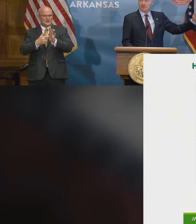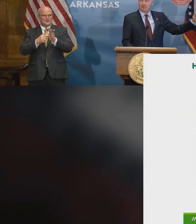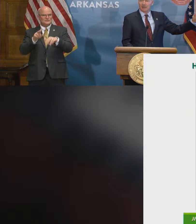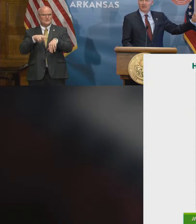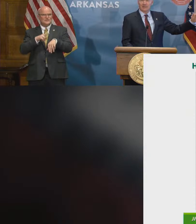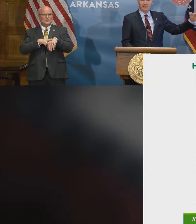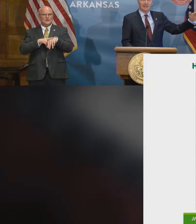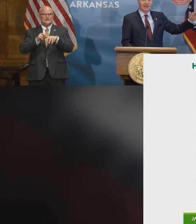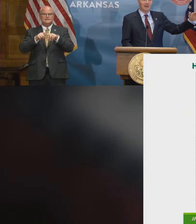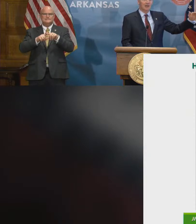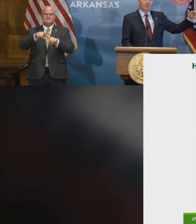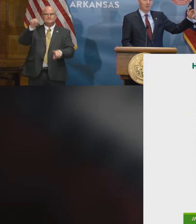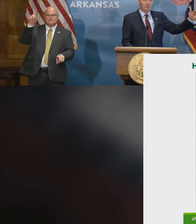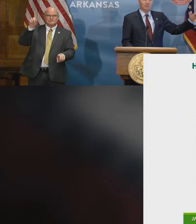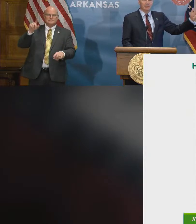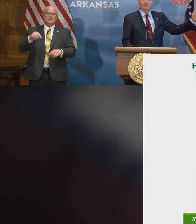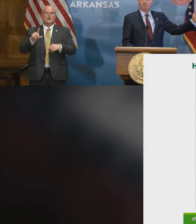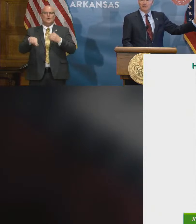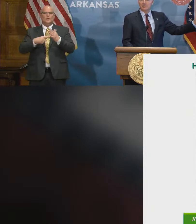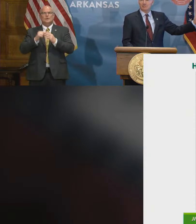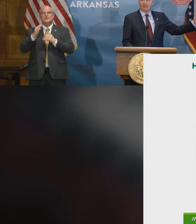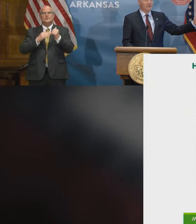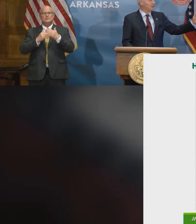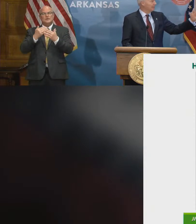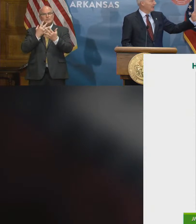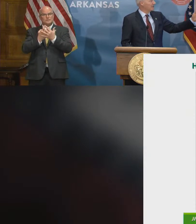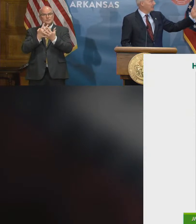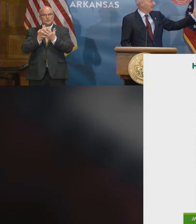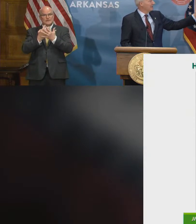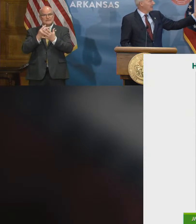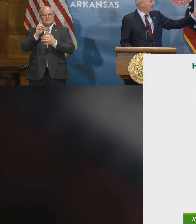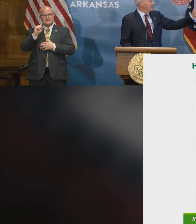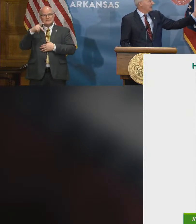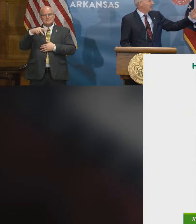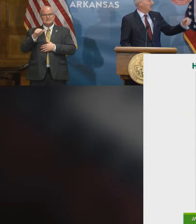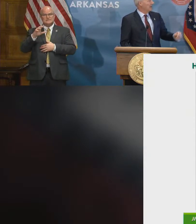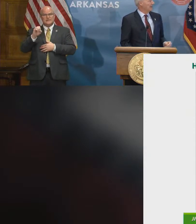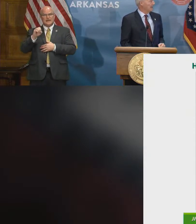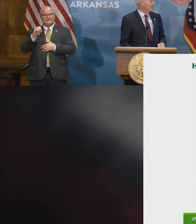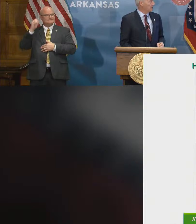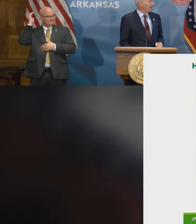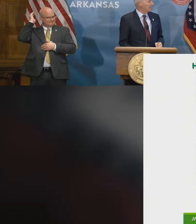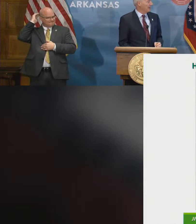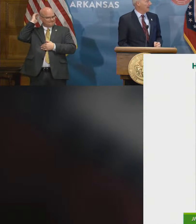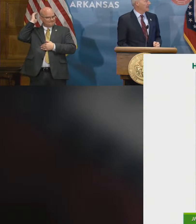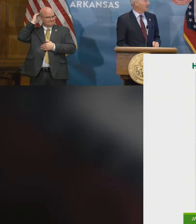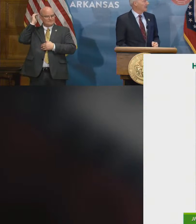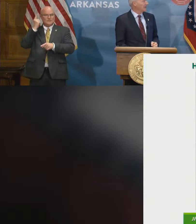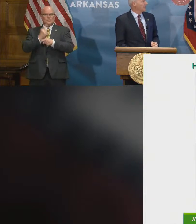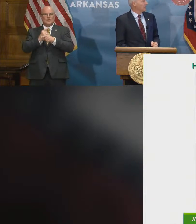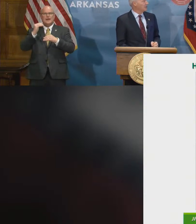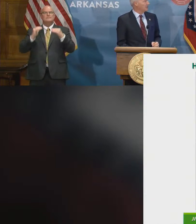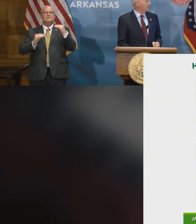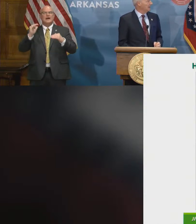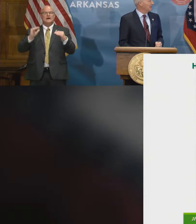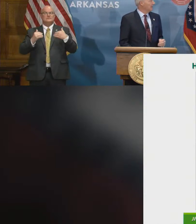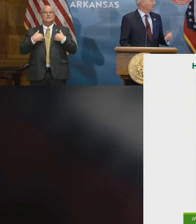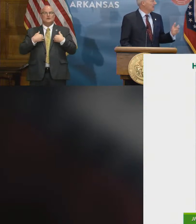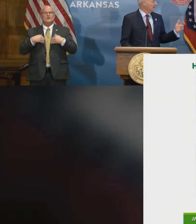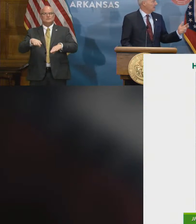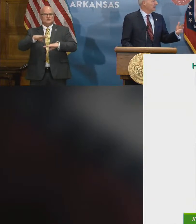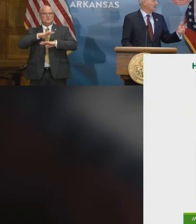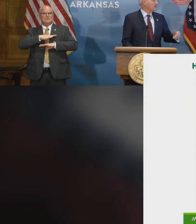course, the disparity and how when you build prison space, you've got to keep that in mind and have the right balance so that you